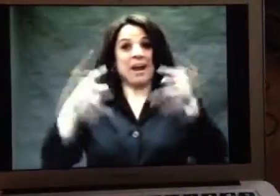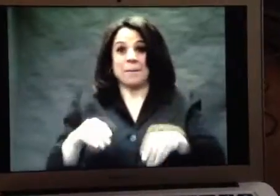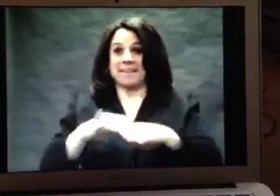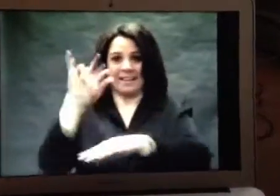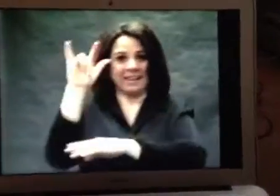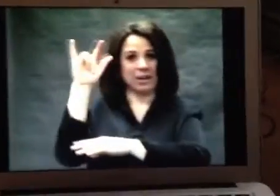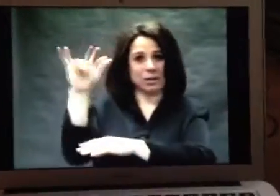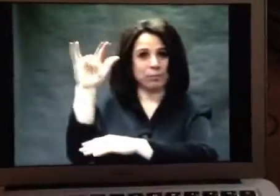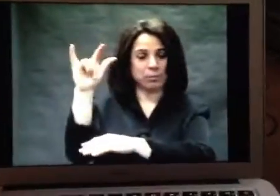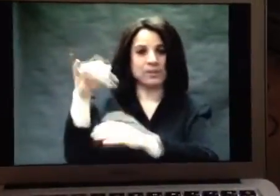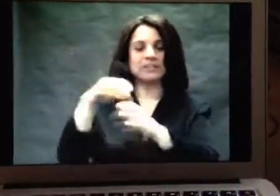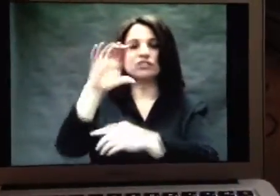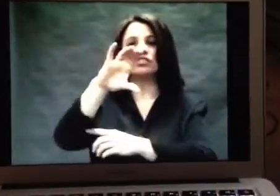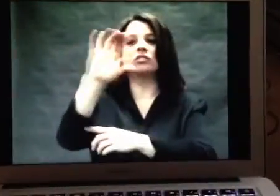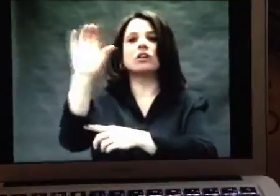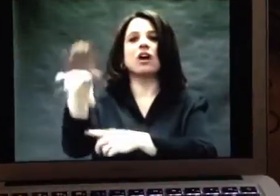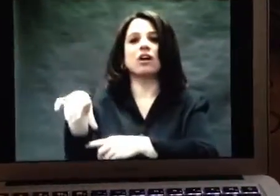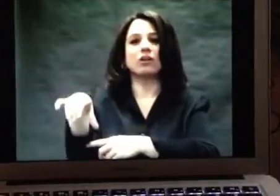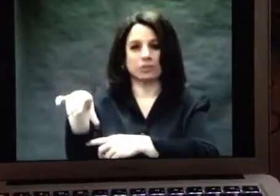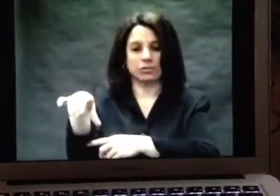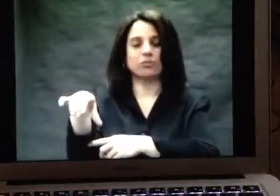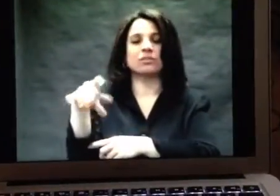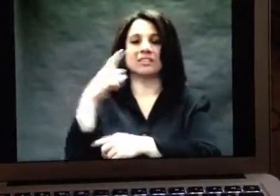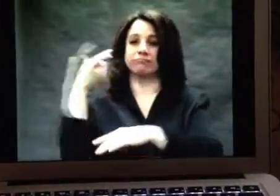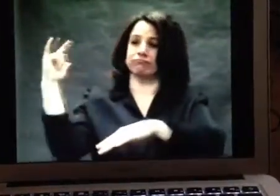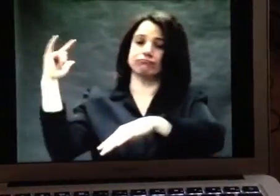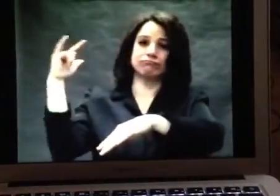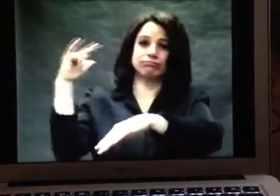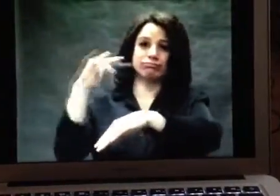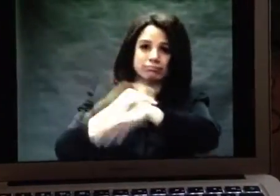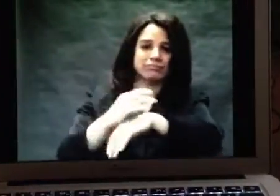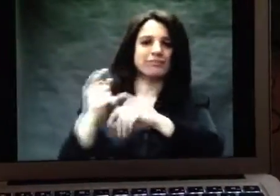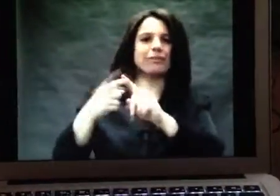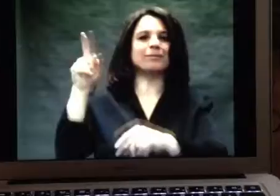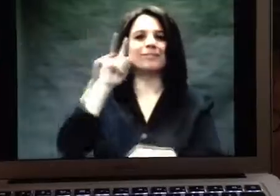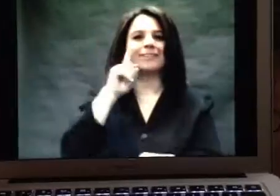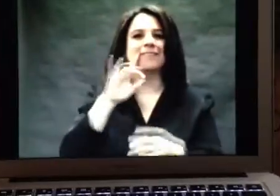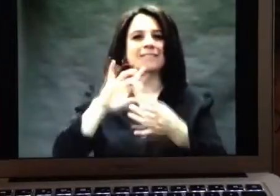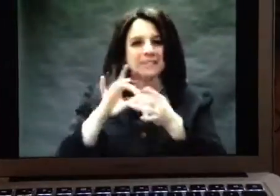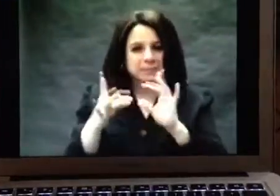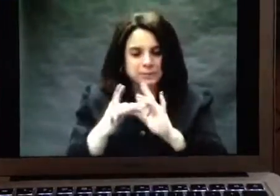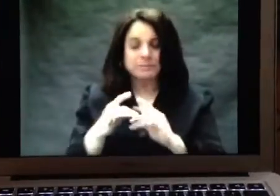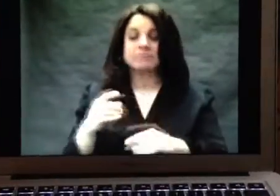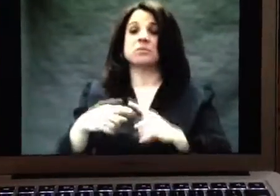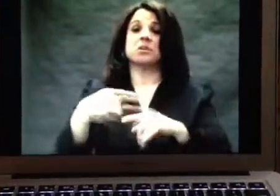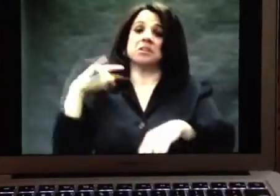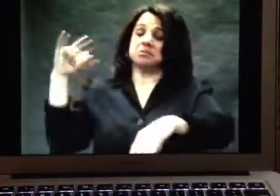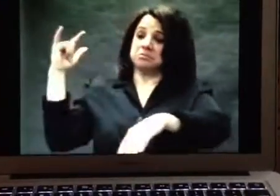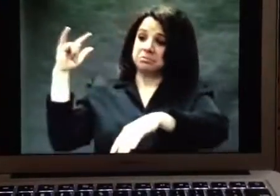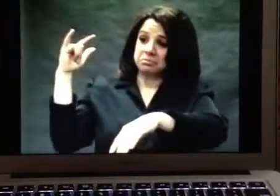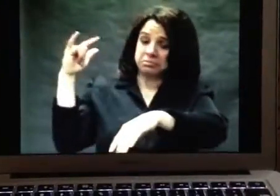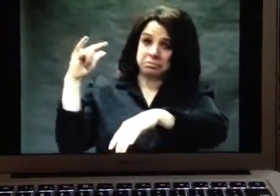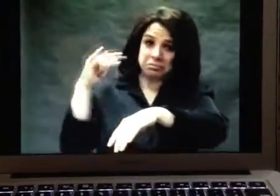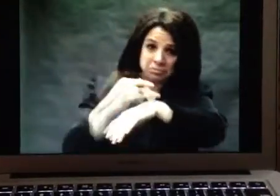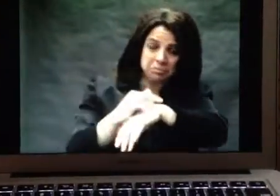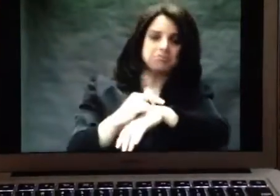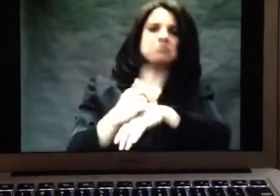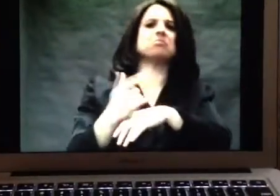Hello, so I have to tell you about this awful story that happened to me at the Chicago airport. I was flying in from a deaf